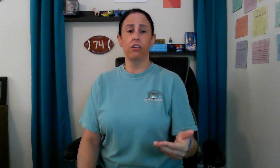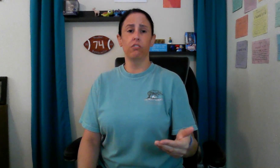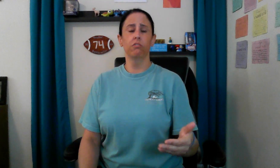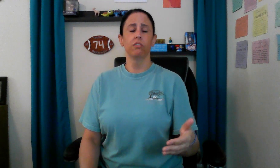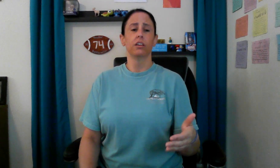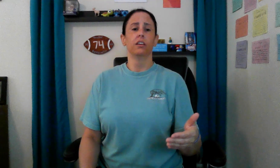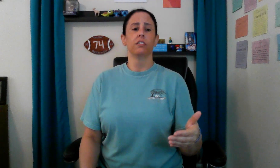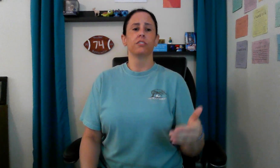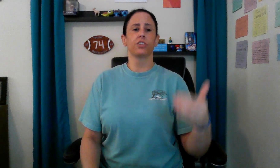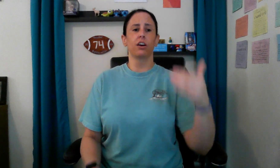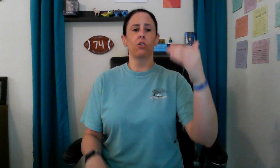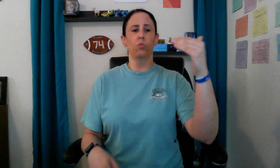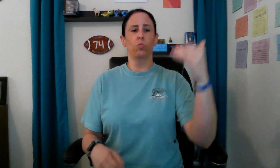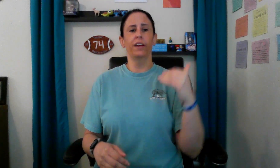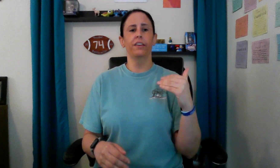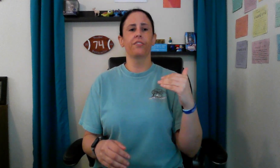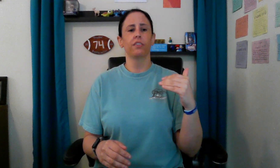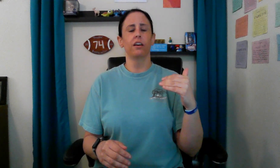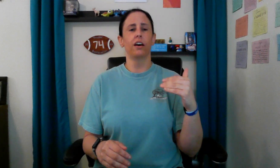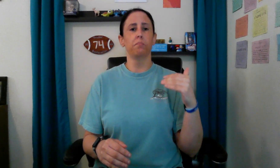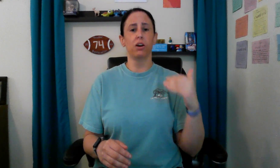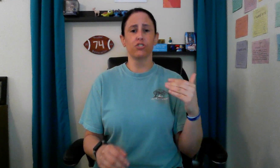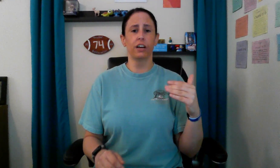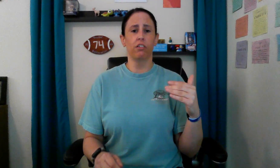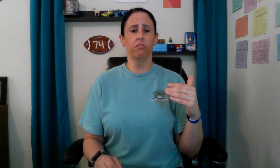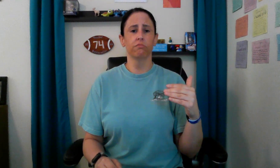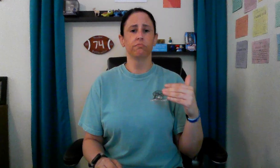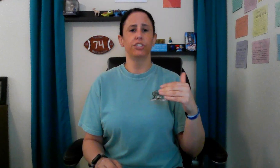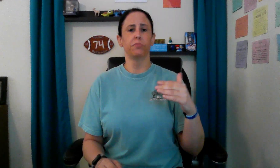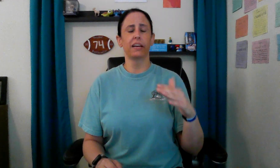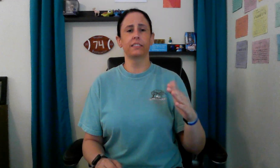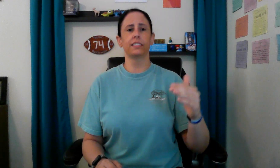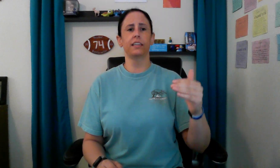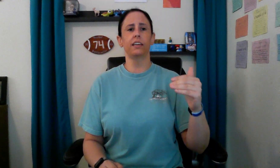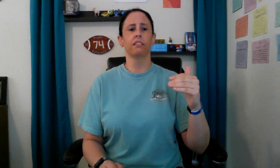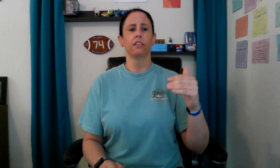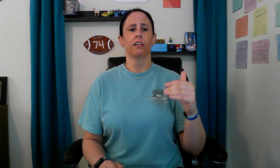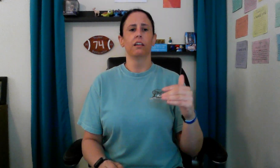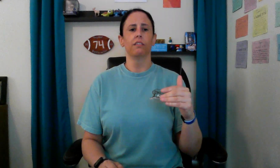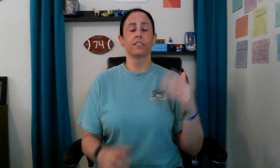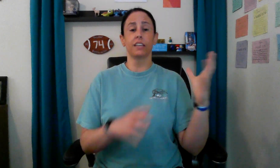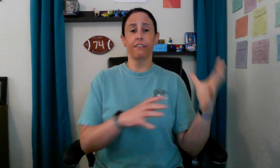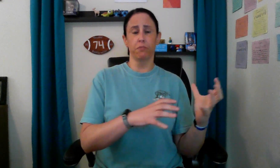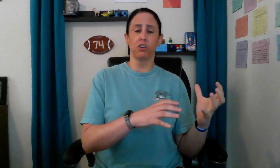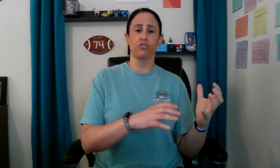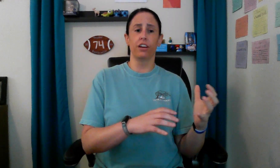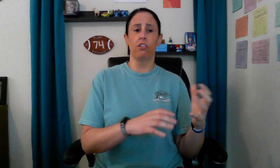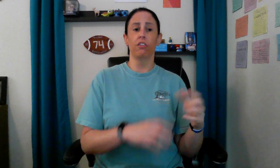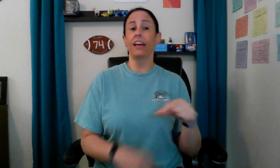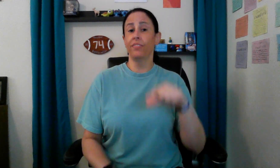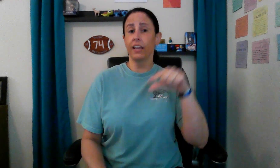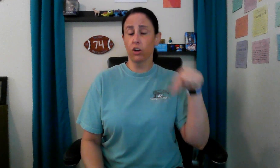Montreal. So with Montreal, you might see the sign for Montreal and then